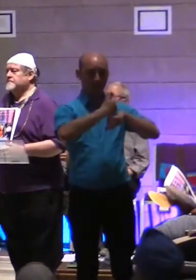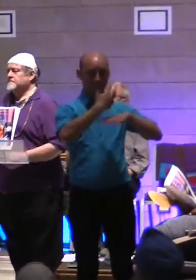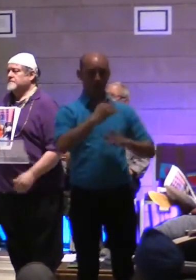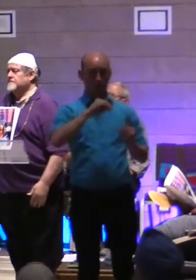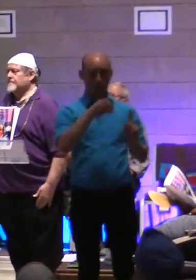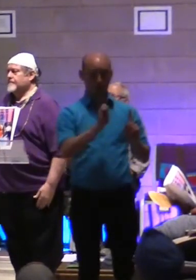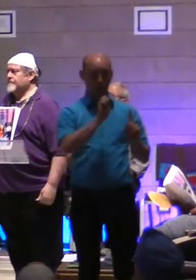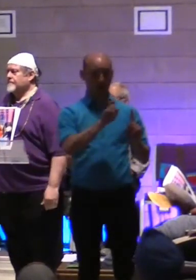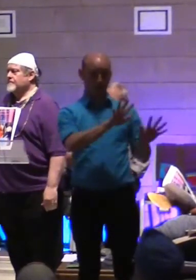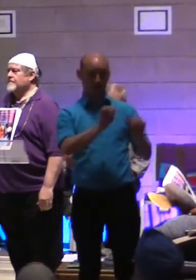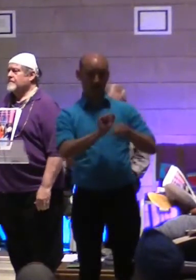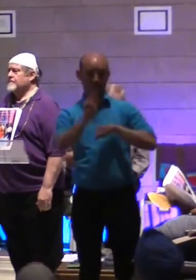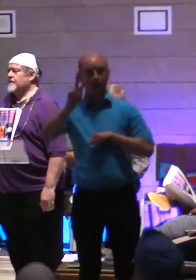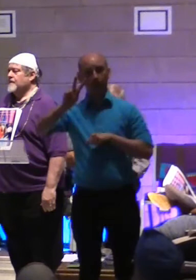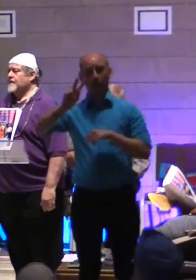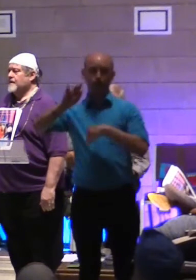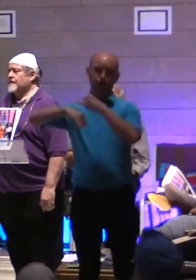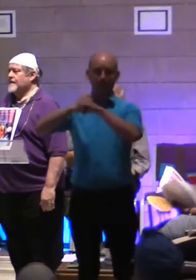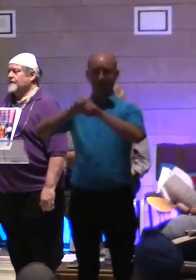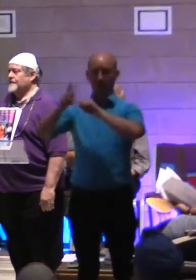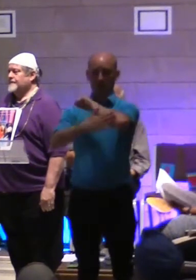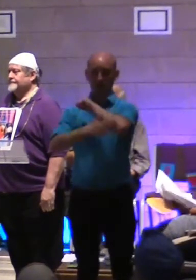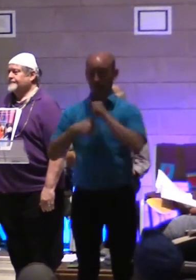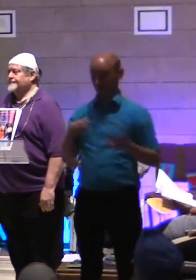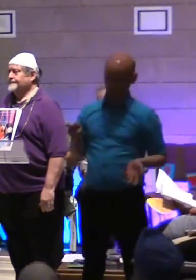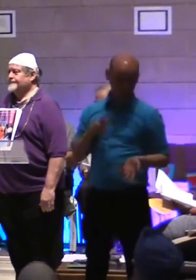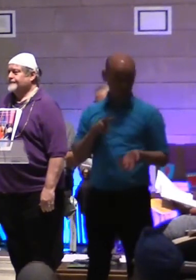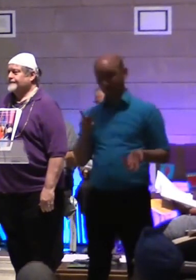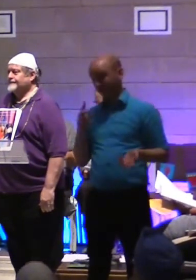had to leave overseas, and I said, somebody's got to do it.